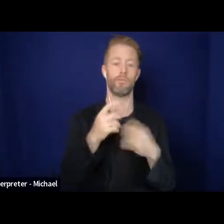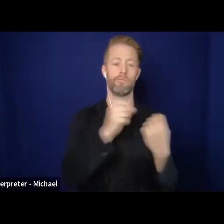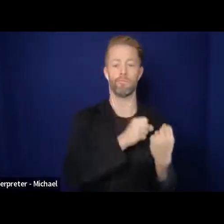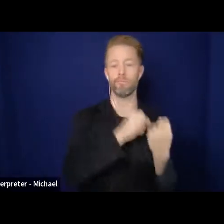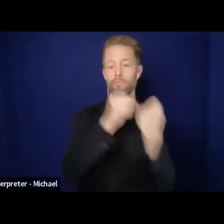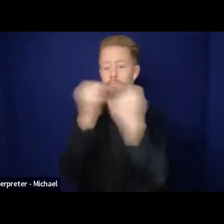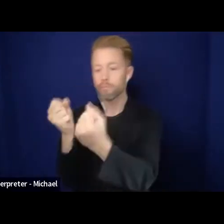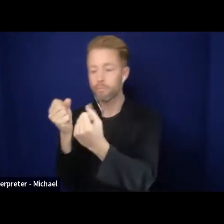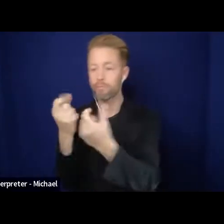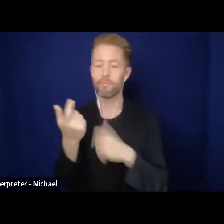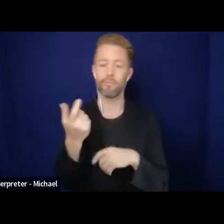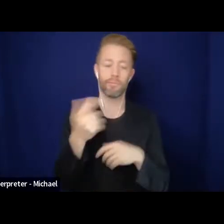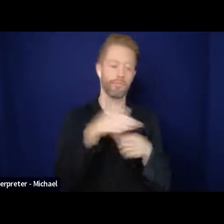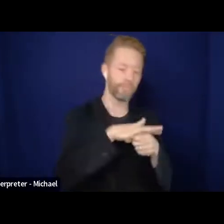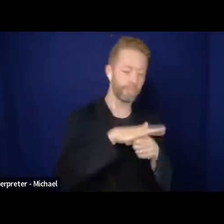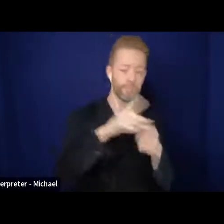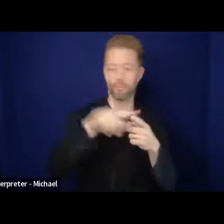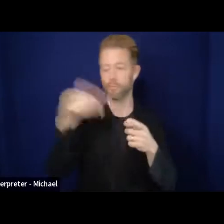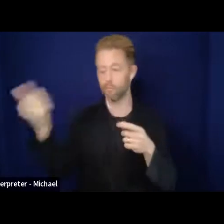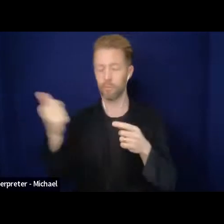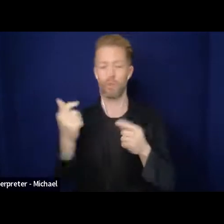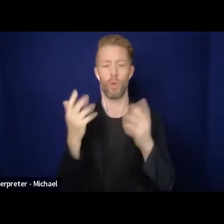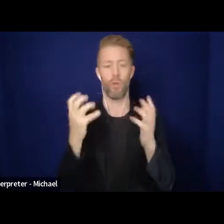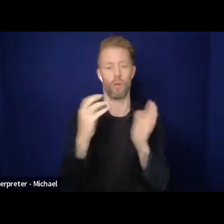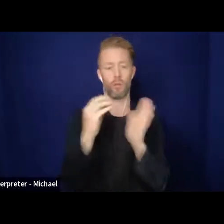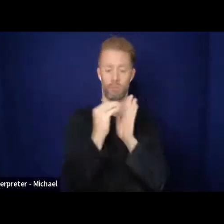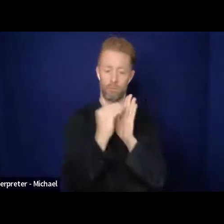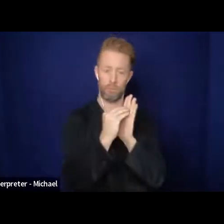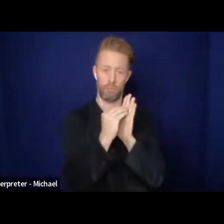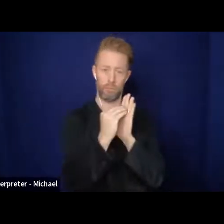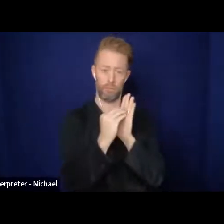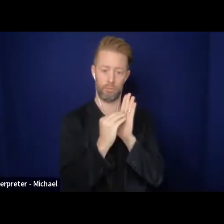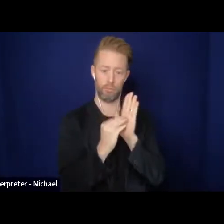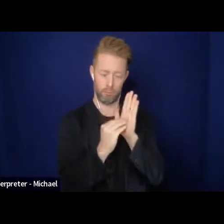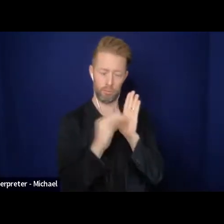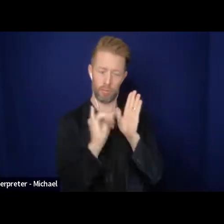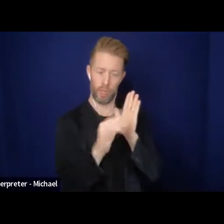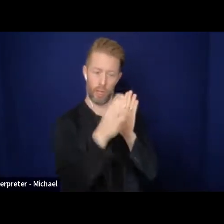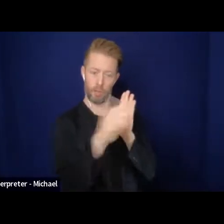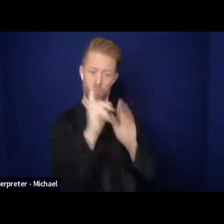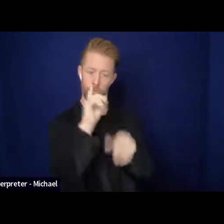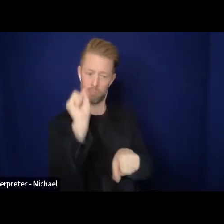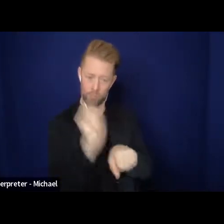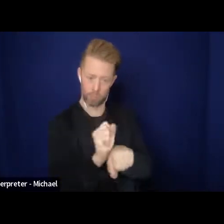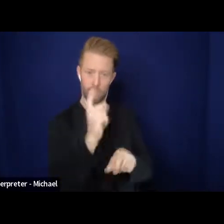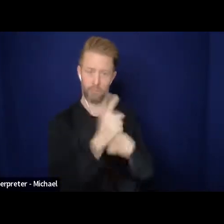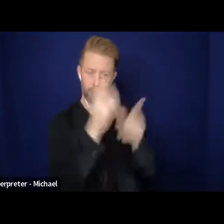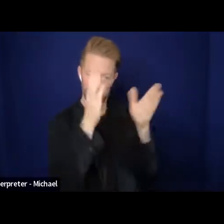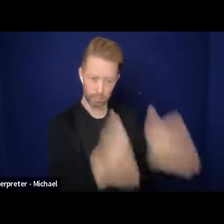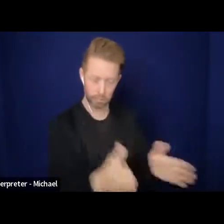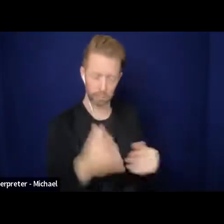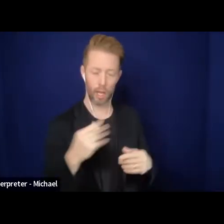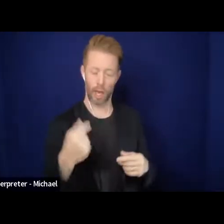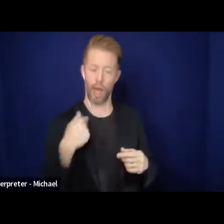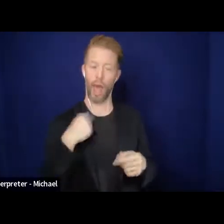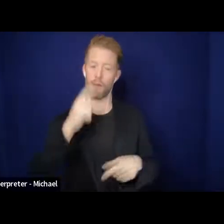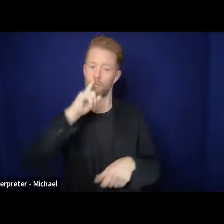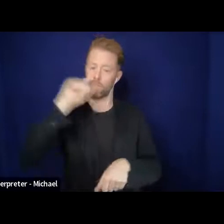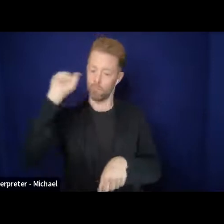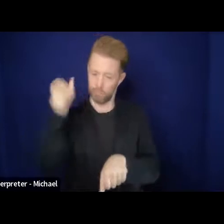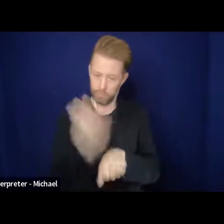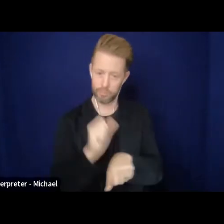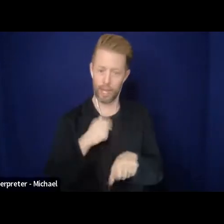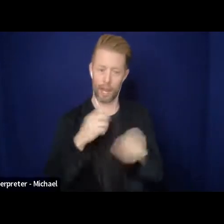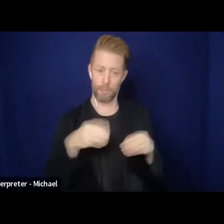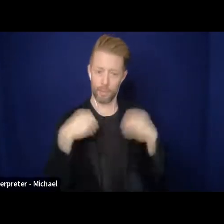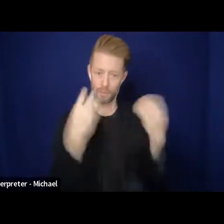another part of the community, to log that they are in fact who they say they are, that they are providing the service that they say they are providing, and